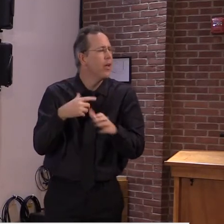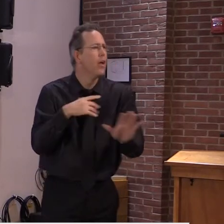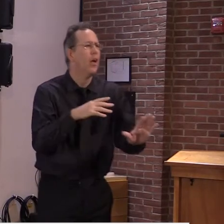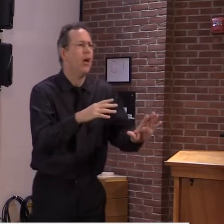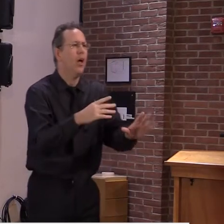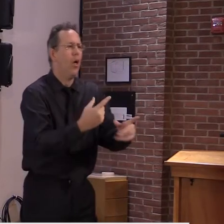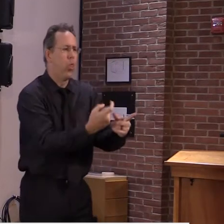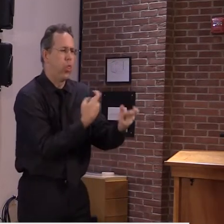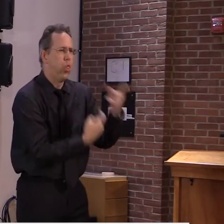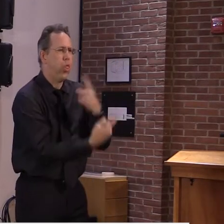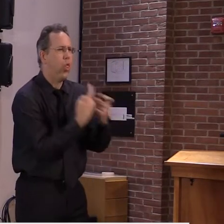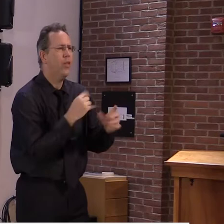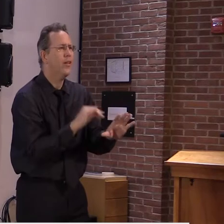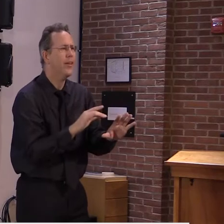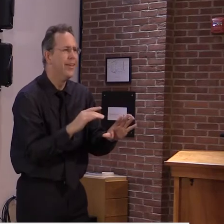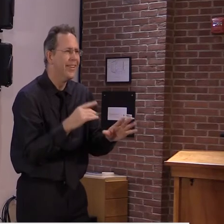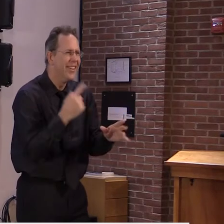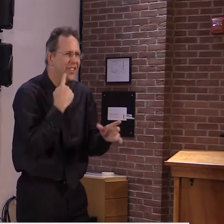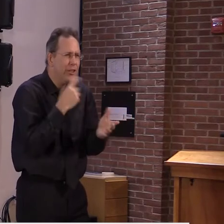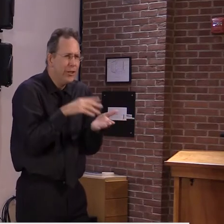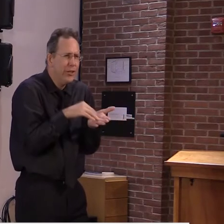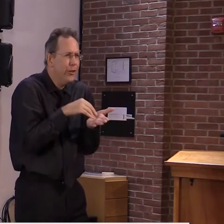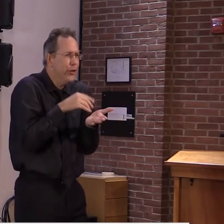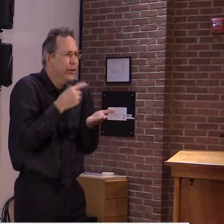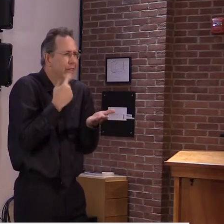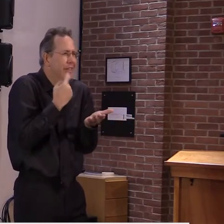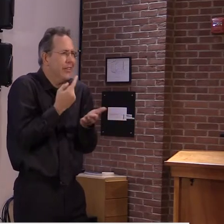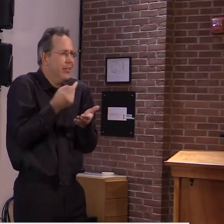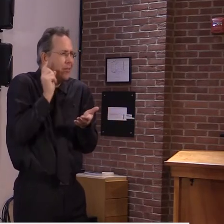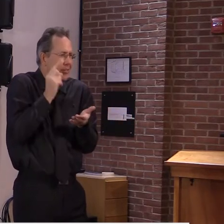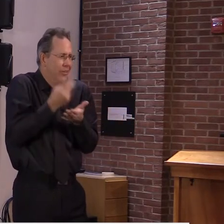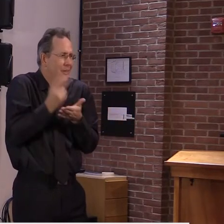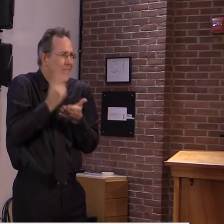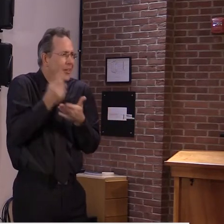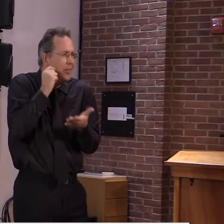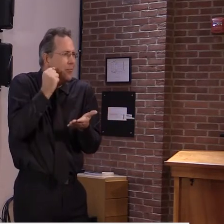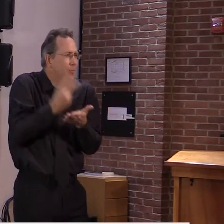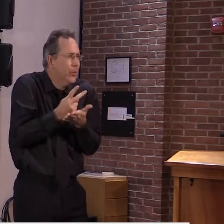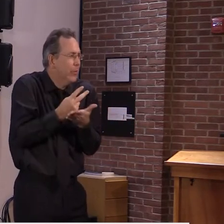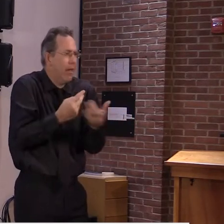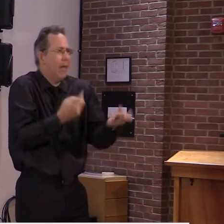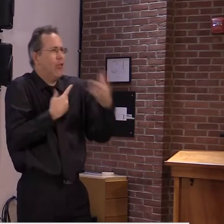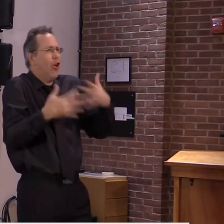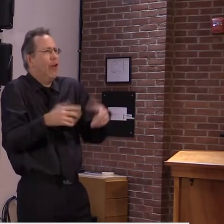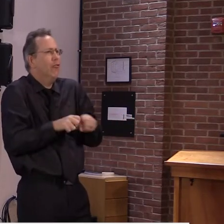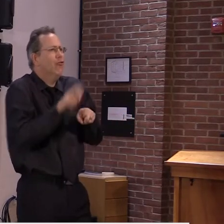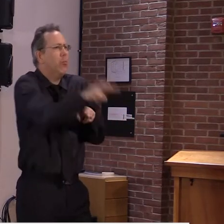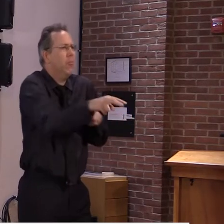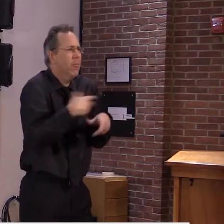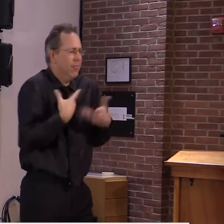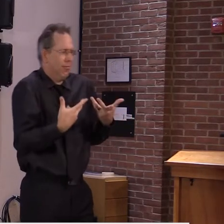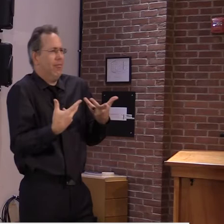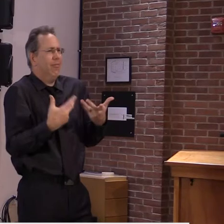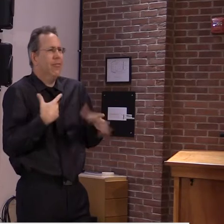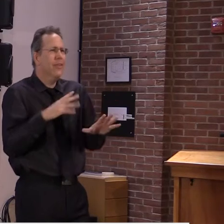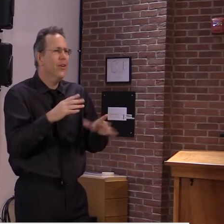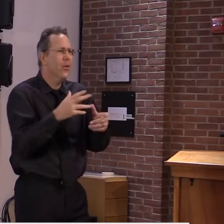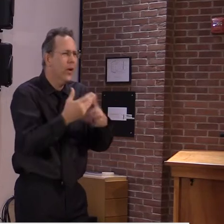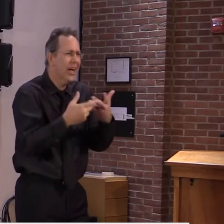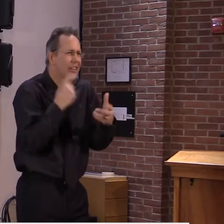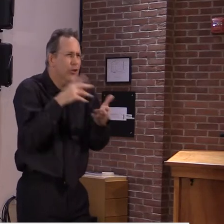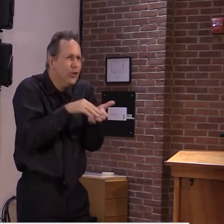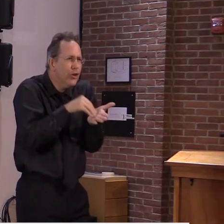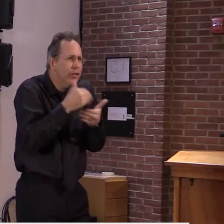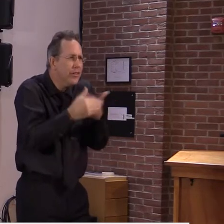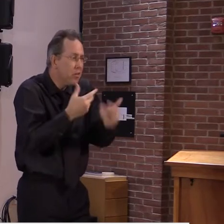to any state. And at that time, not only did the vaccine logistics have to be taken care of in